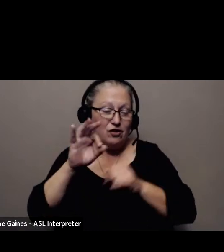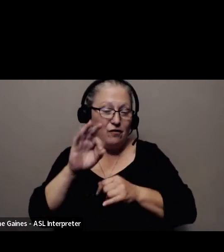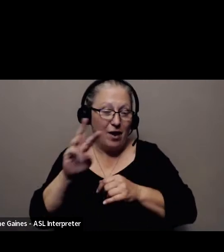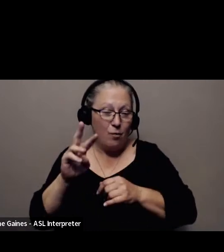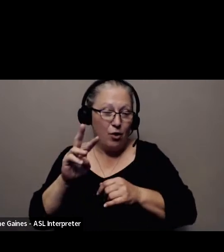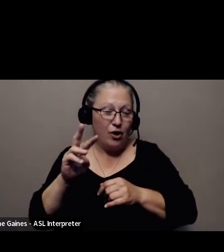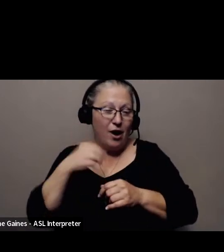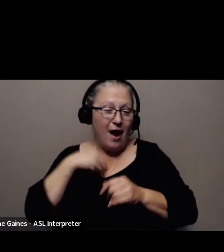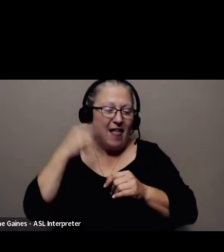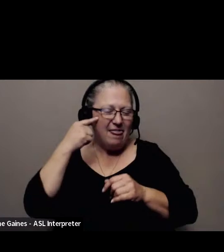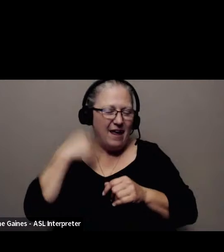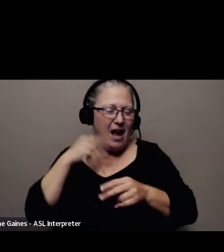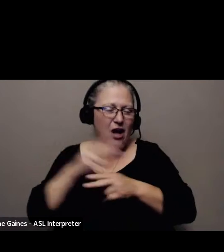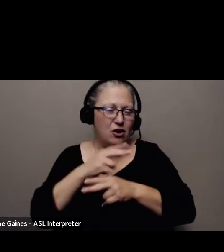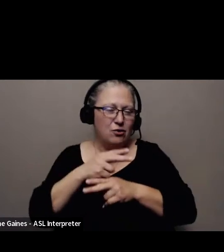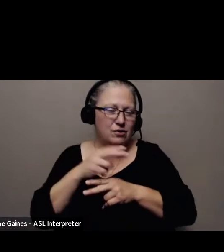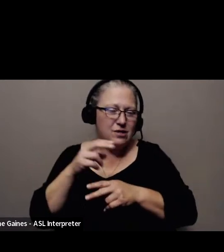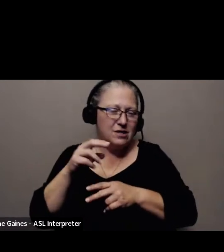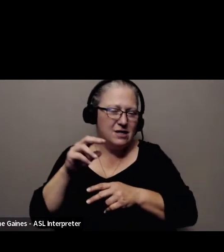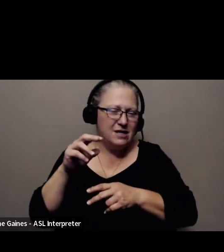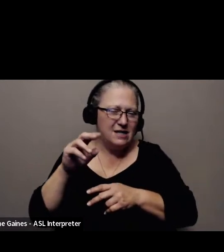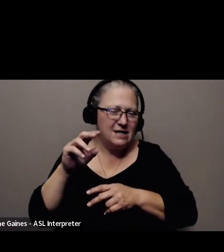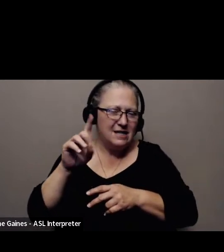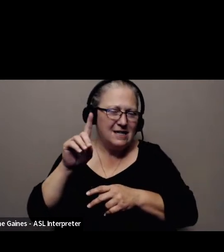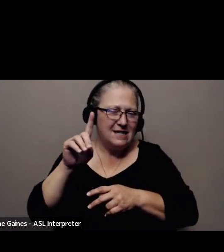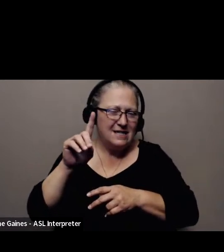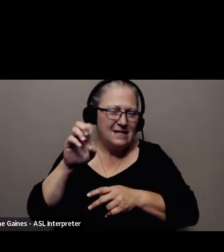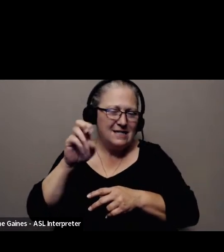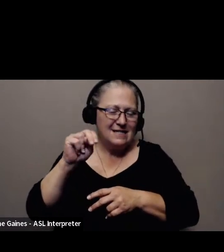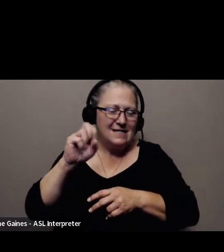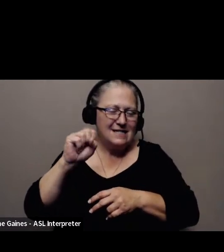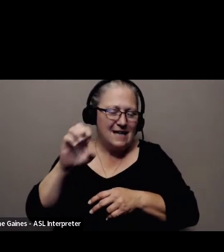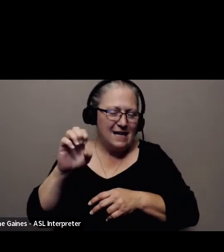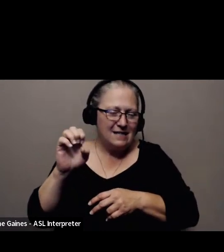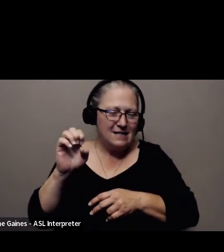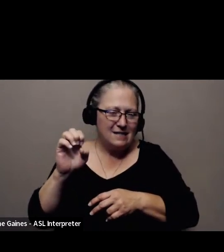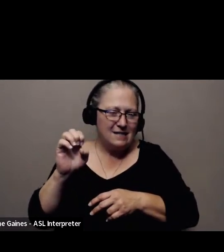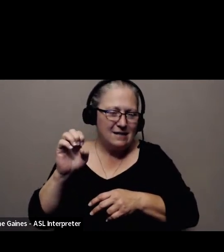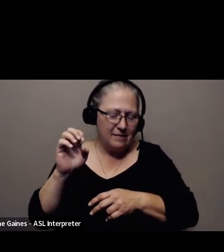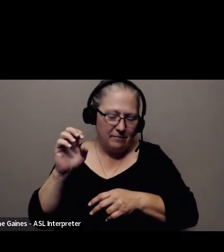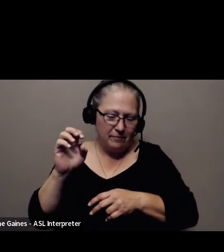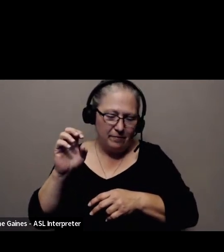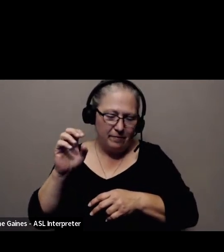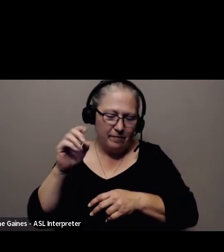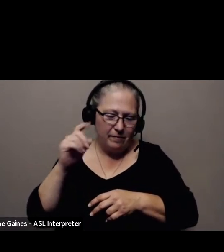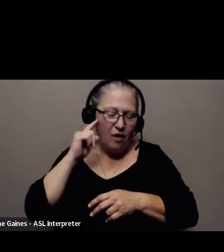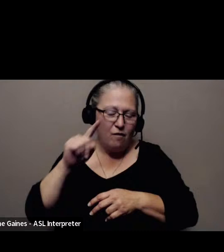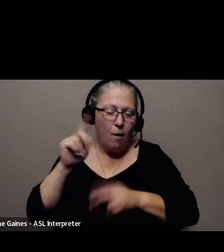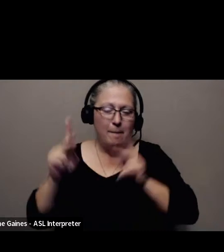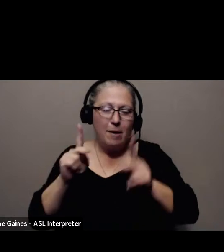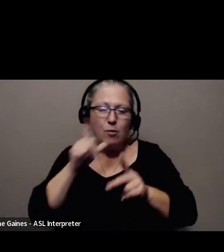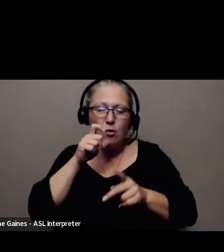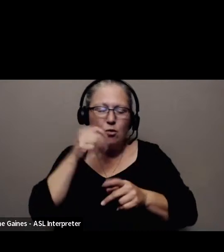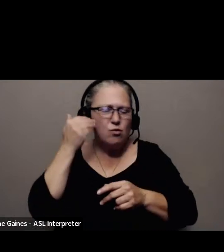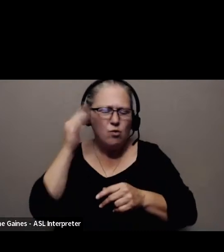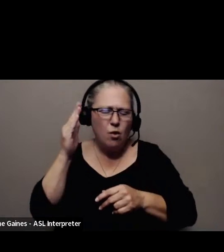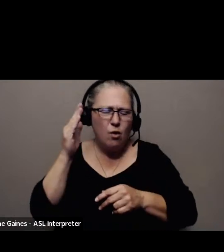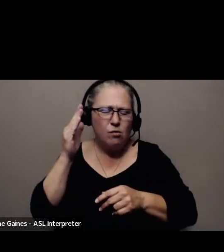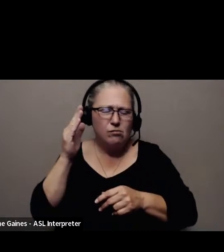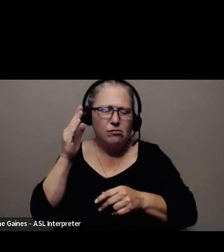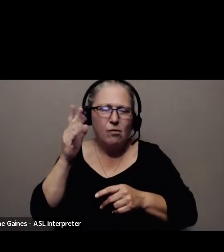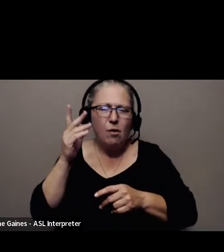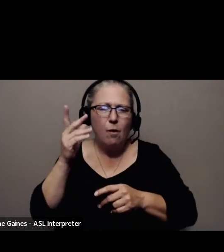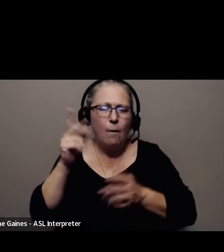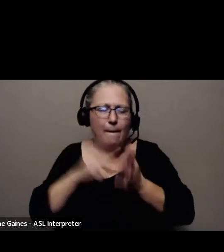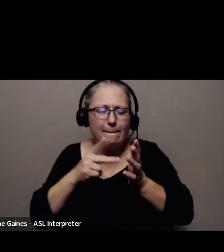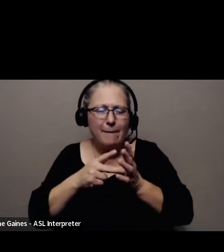I think I used the word dense. It was very dense in terms of for lay people to try to go through that, but I